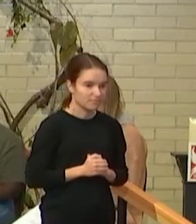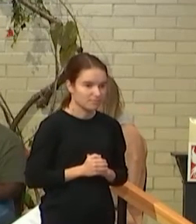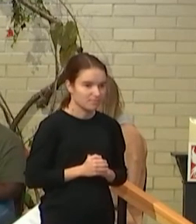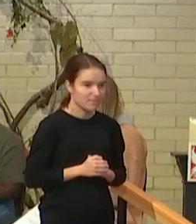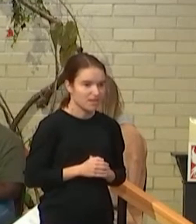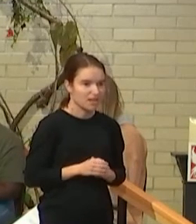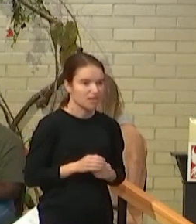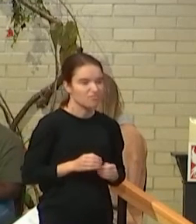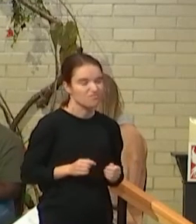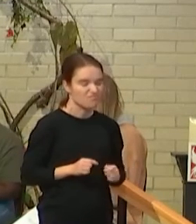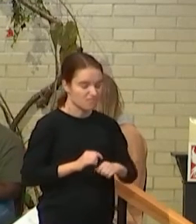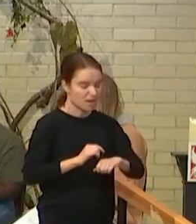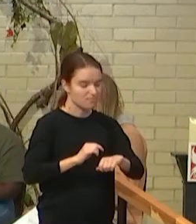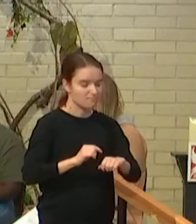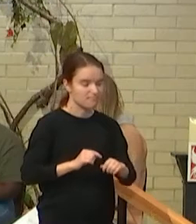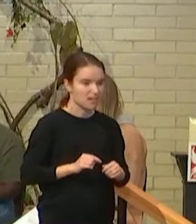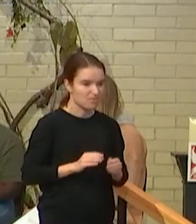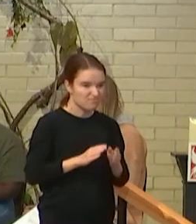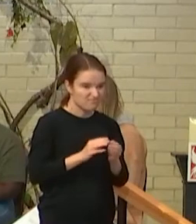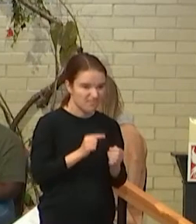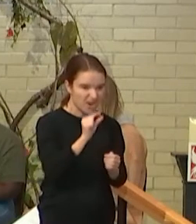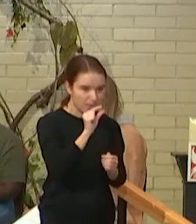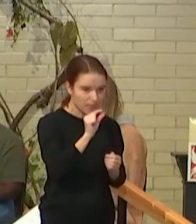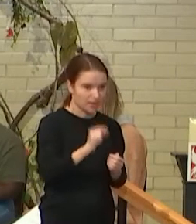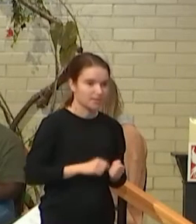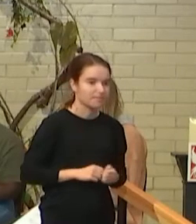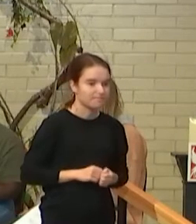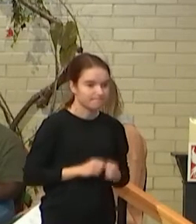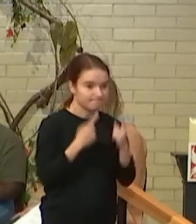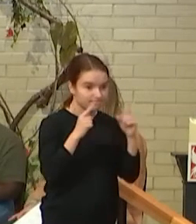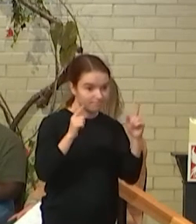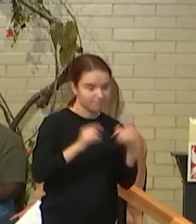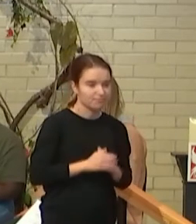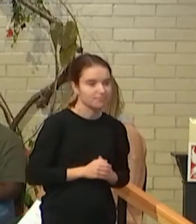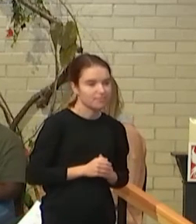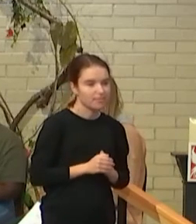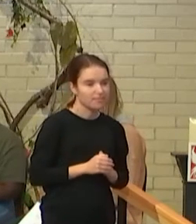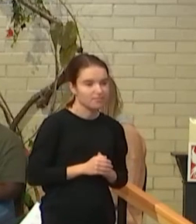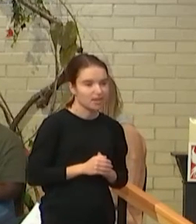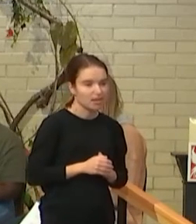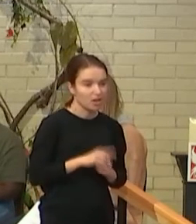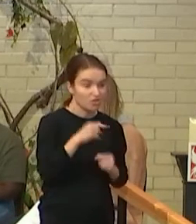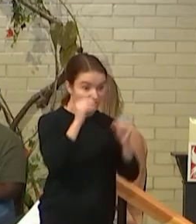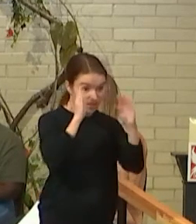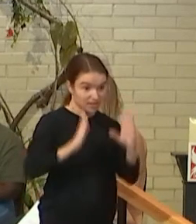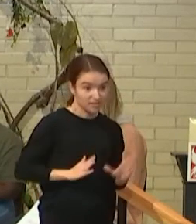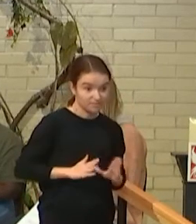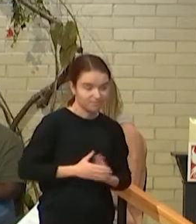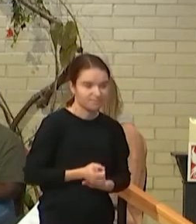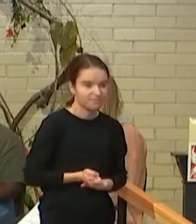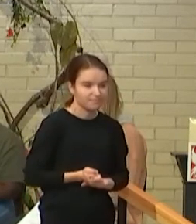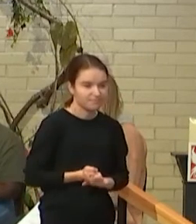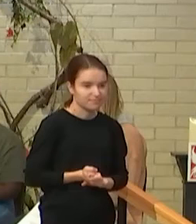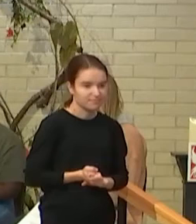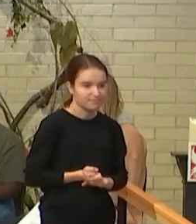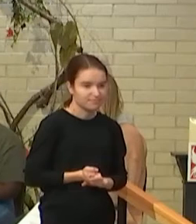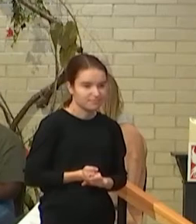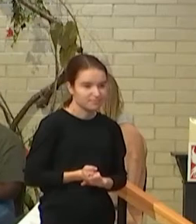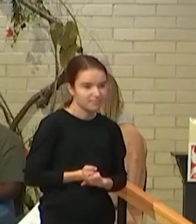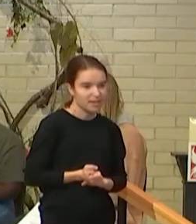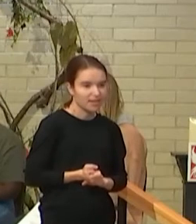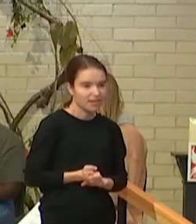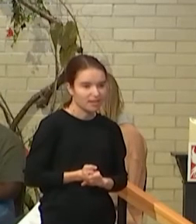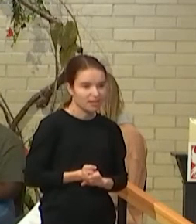barely scraping by. And then for professors, I feel like I have been lucky to have really, you